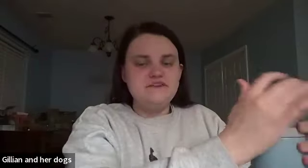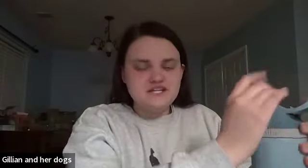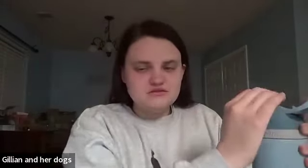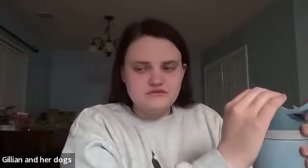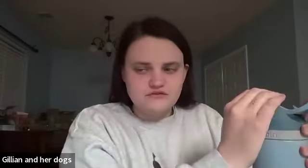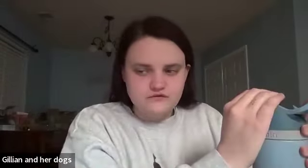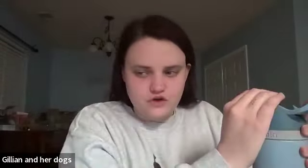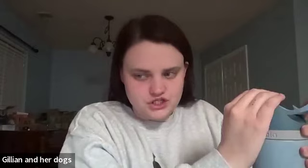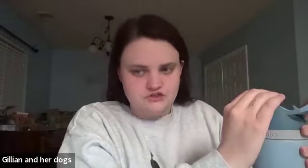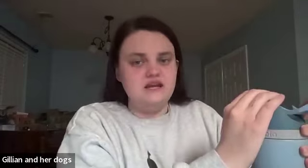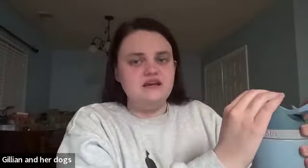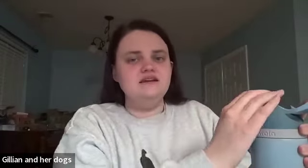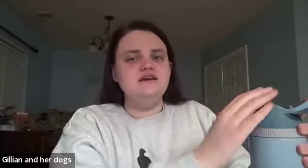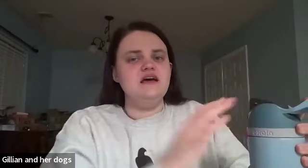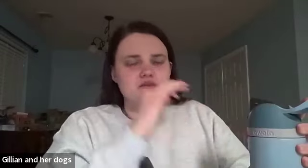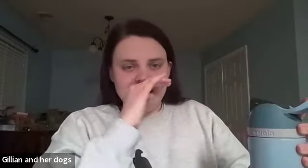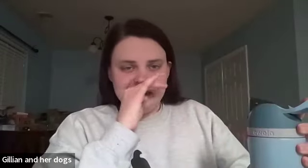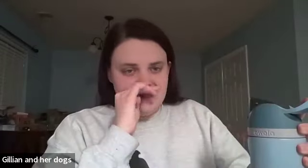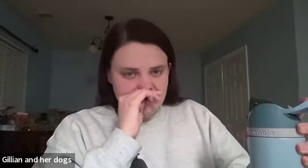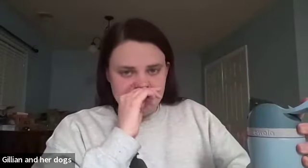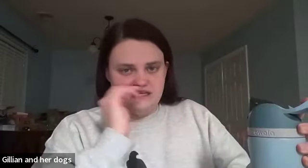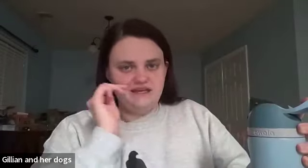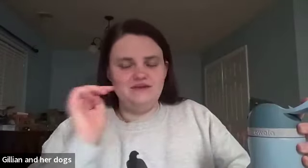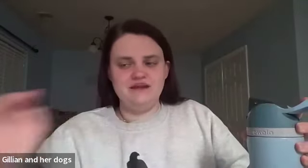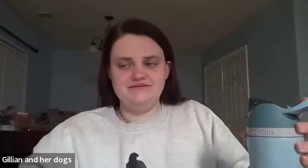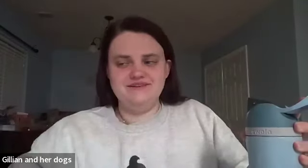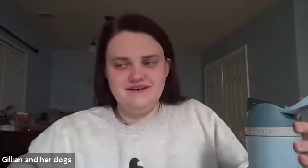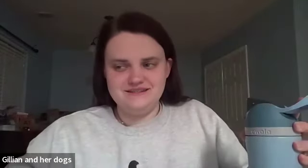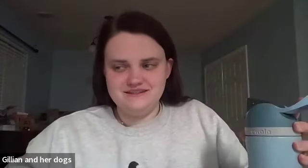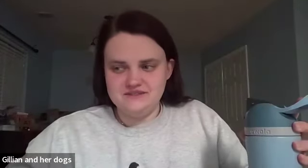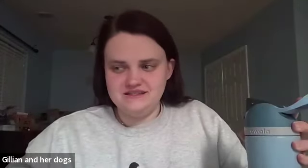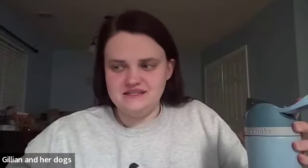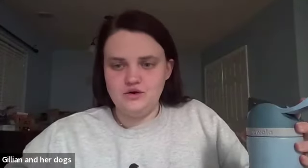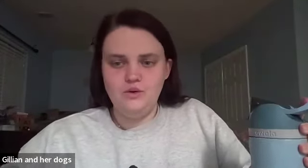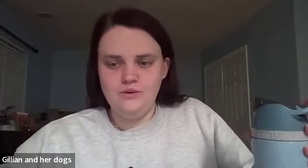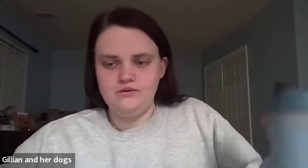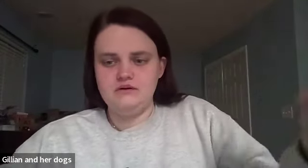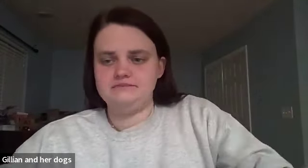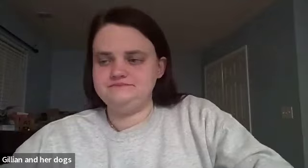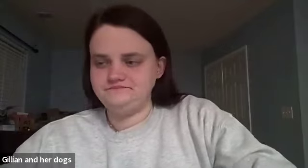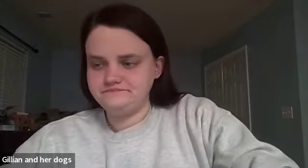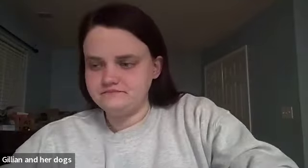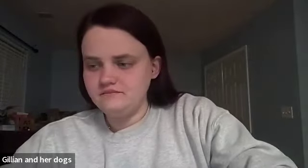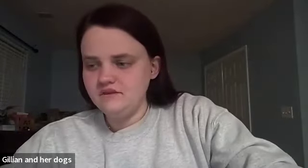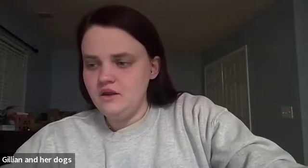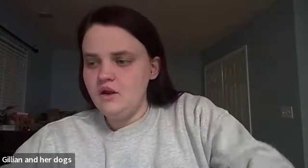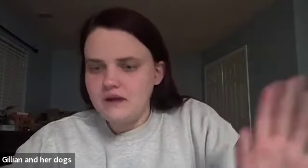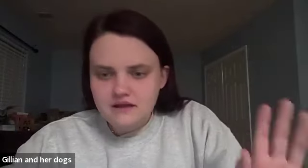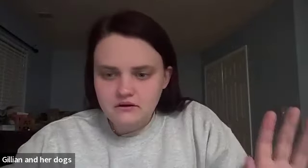we finished with frustrated and then we did nosy and we have not stopped since then. Okay. Well,